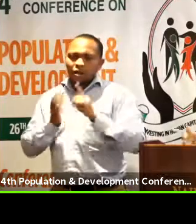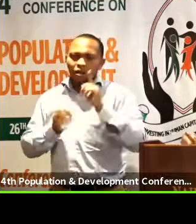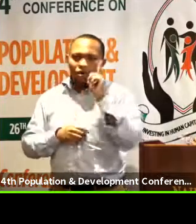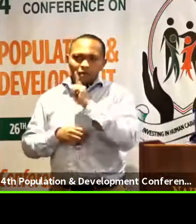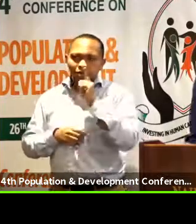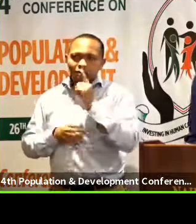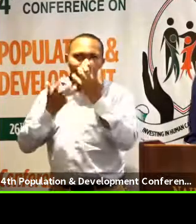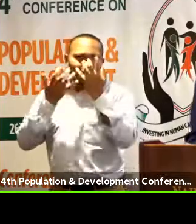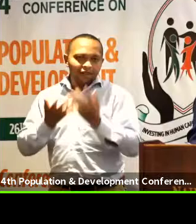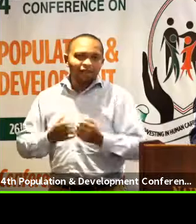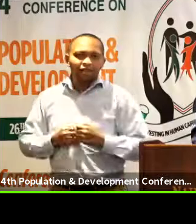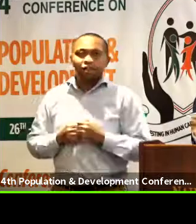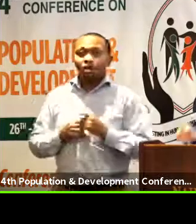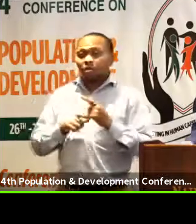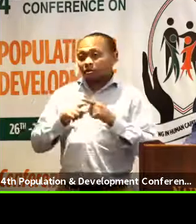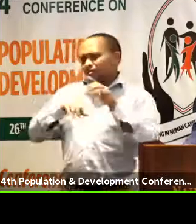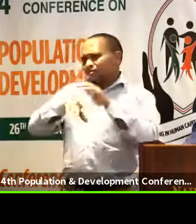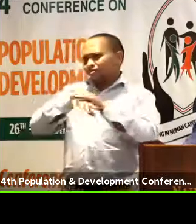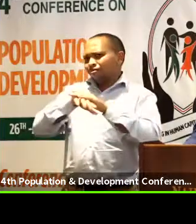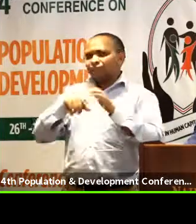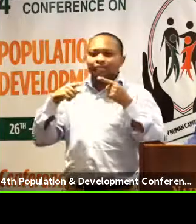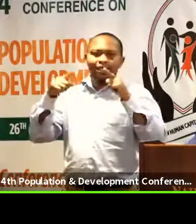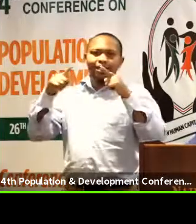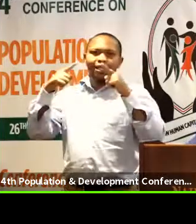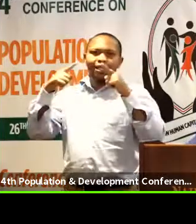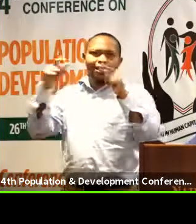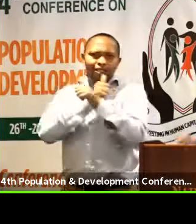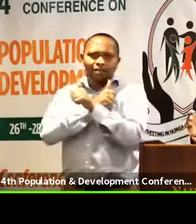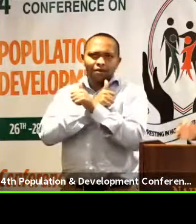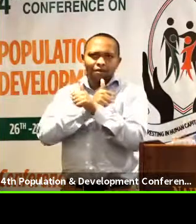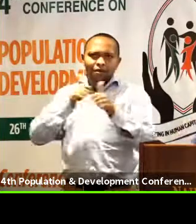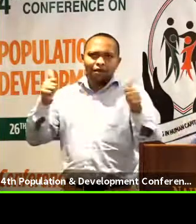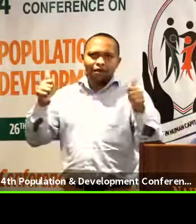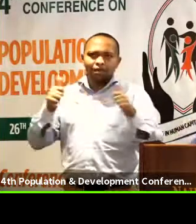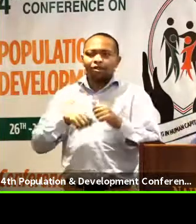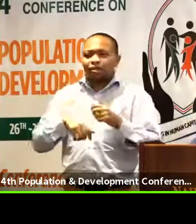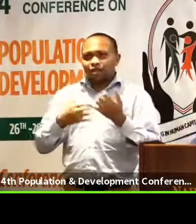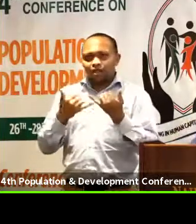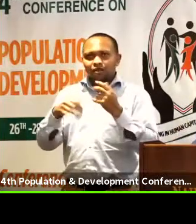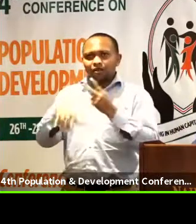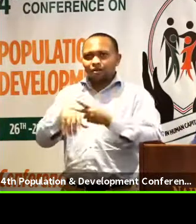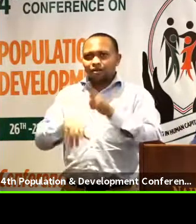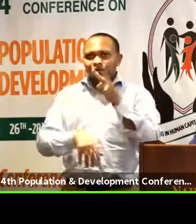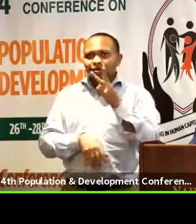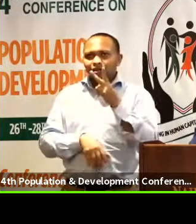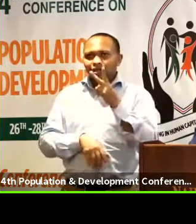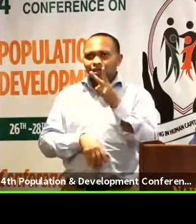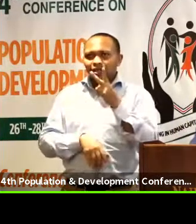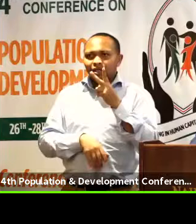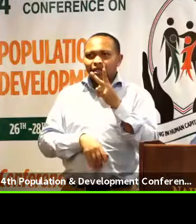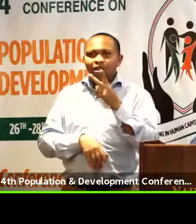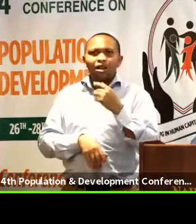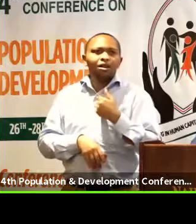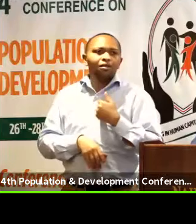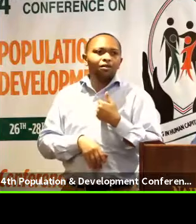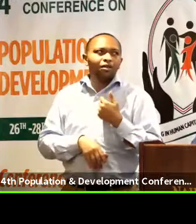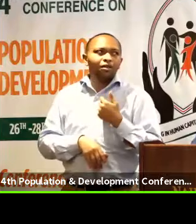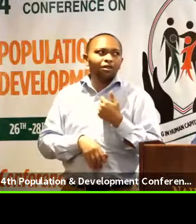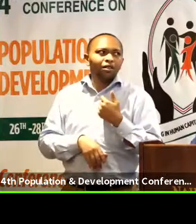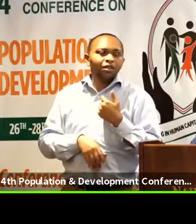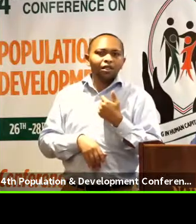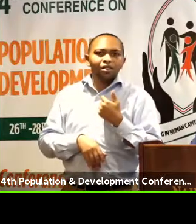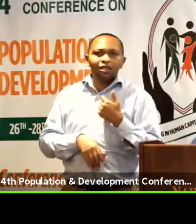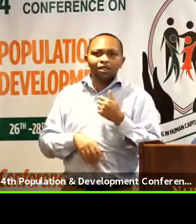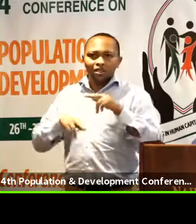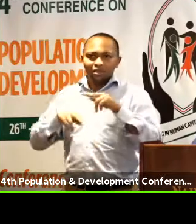link to the other. I think we managed it. I think the participation really has been very. It's 2 o'clock, and I can see still we have quite a number of